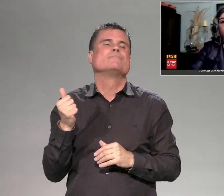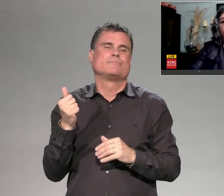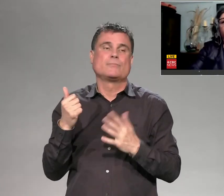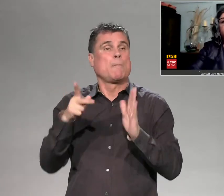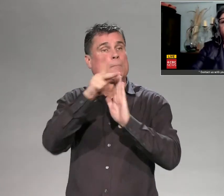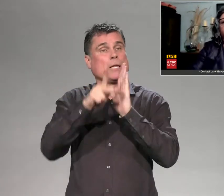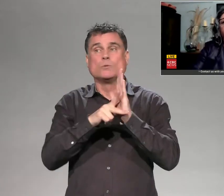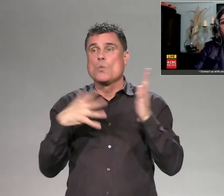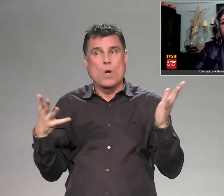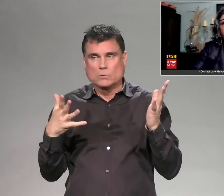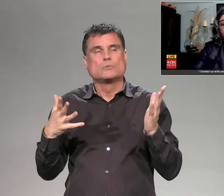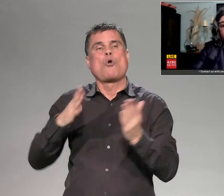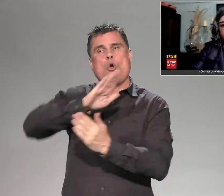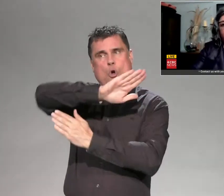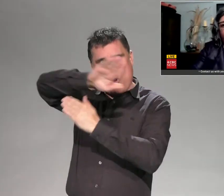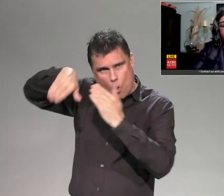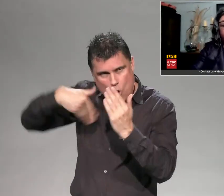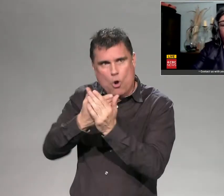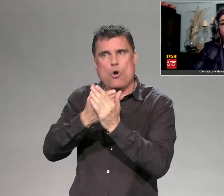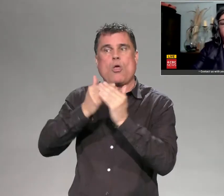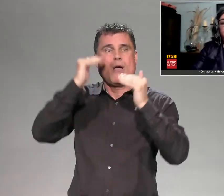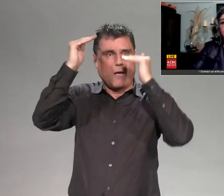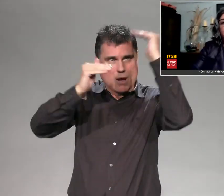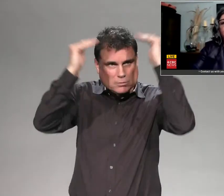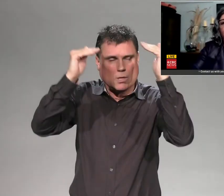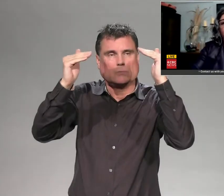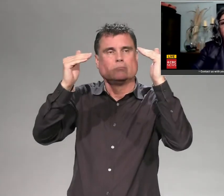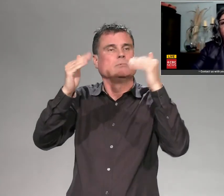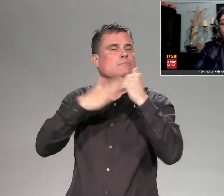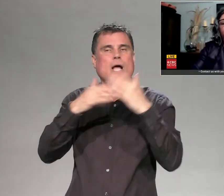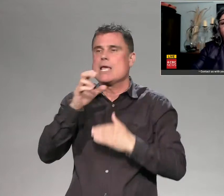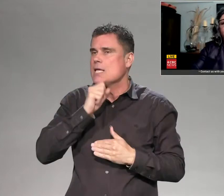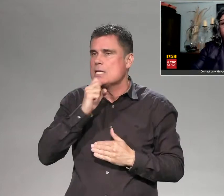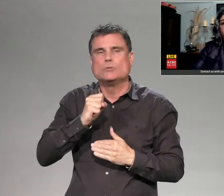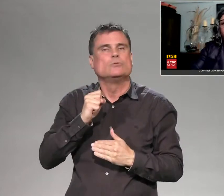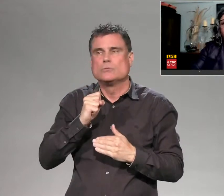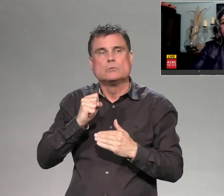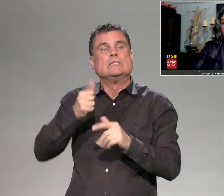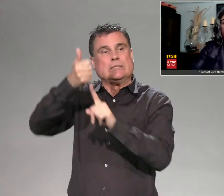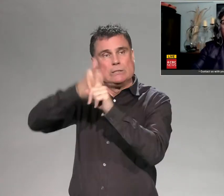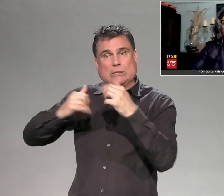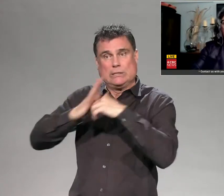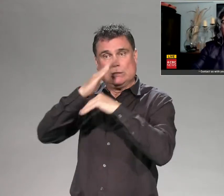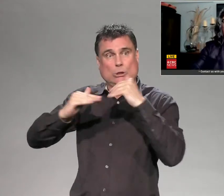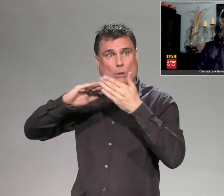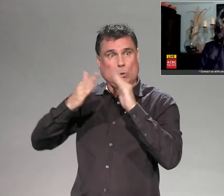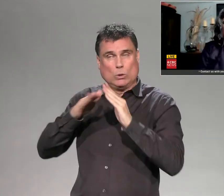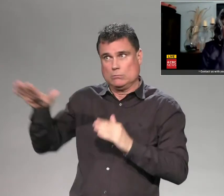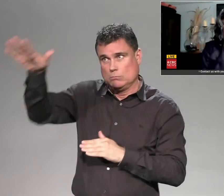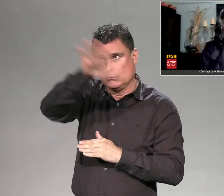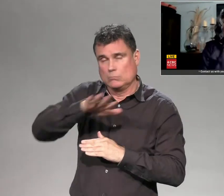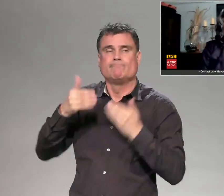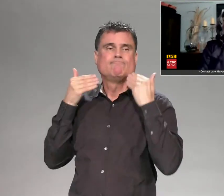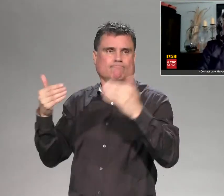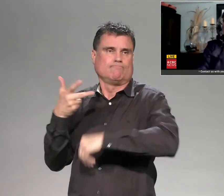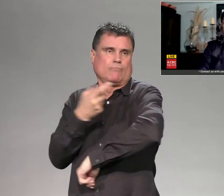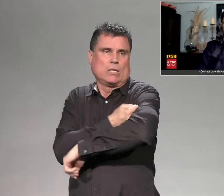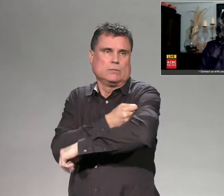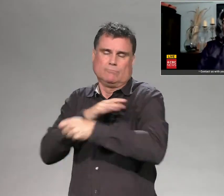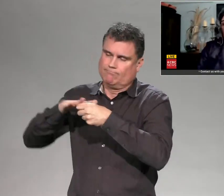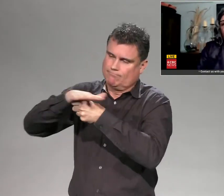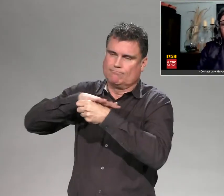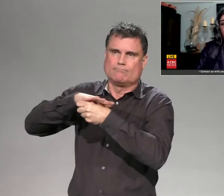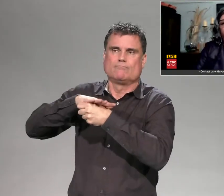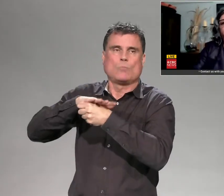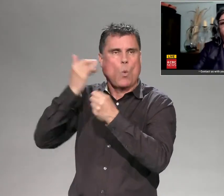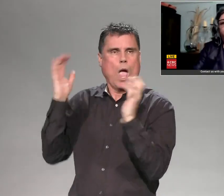therefore worked with our partners and the province to have First Nations prioritized, not just here in BC, but